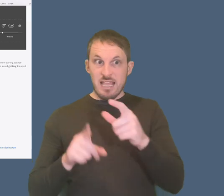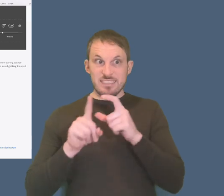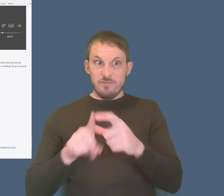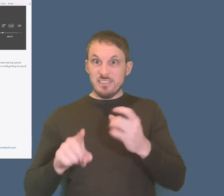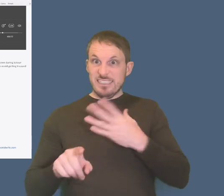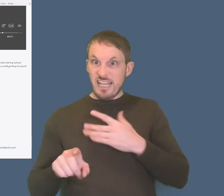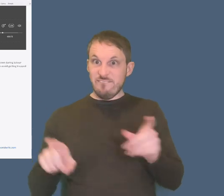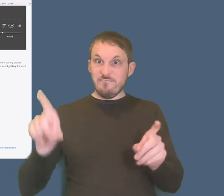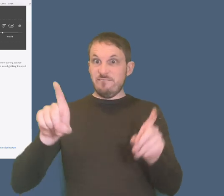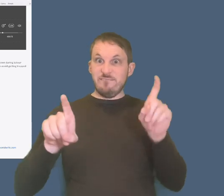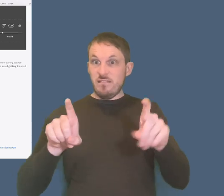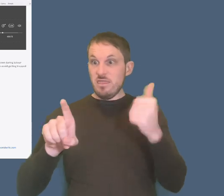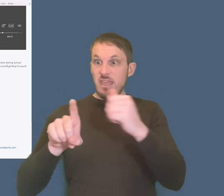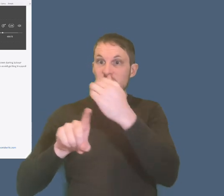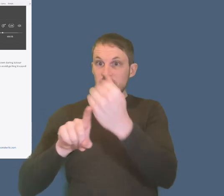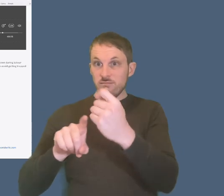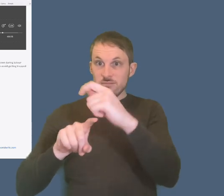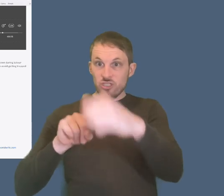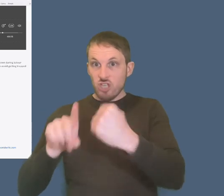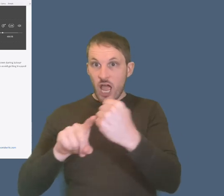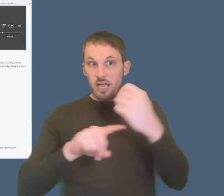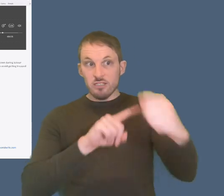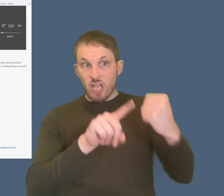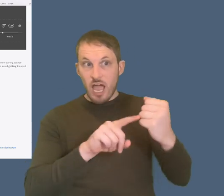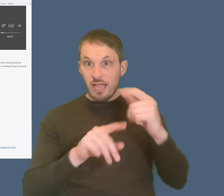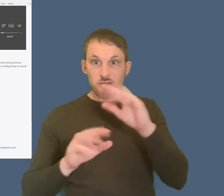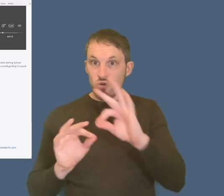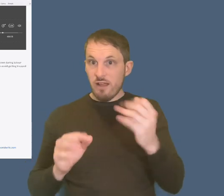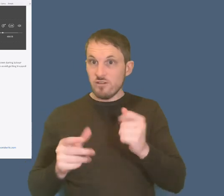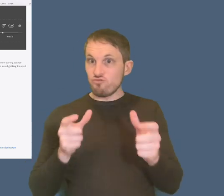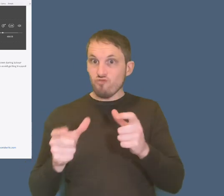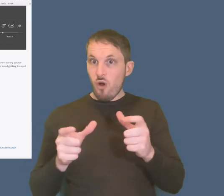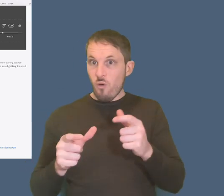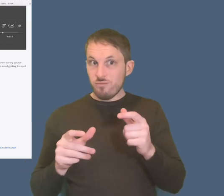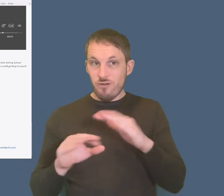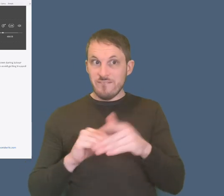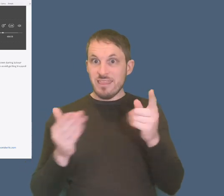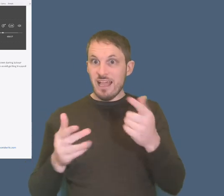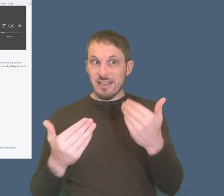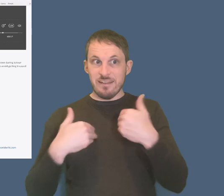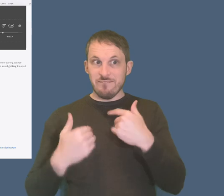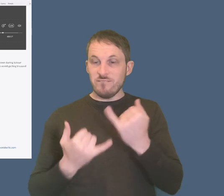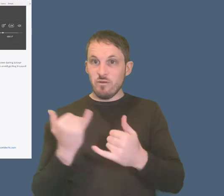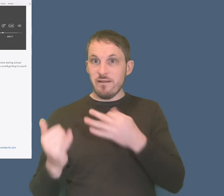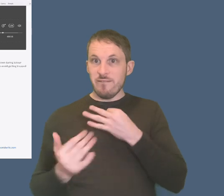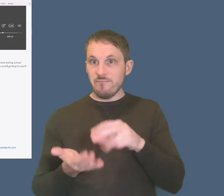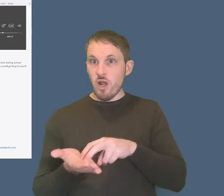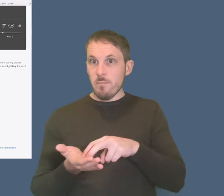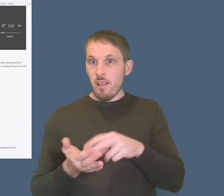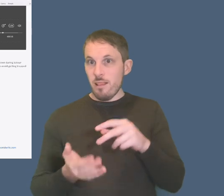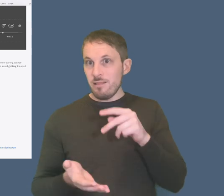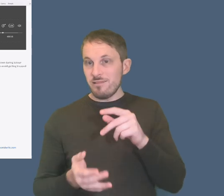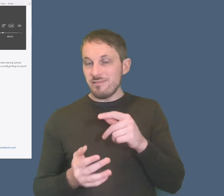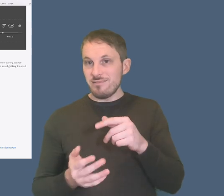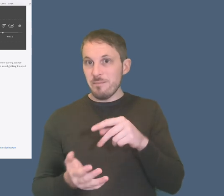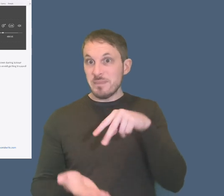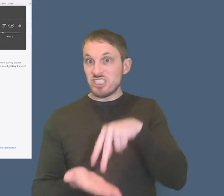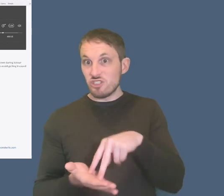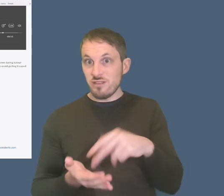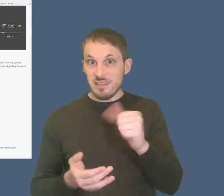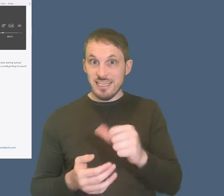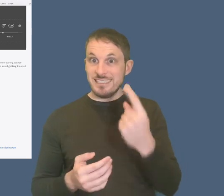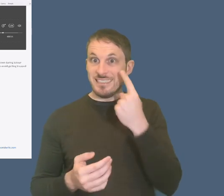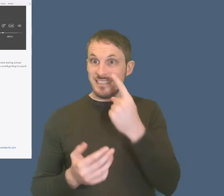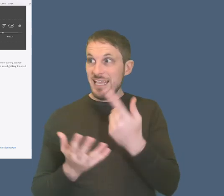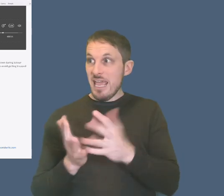into, one that you don't have control over, one that puts you in a vulnerable position. And then when they witness how people behave around